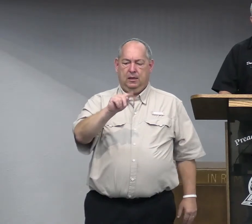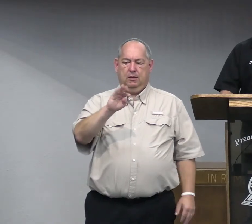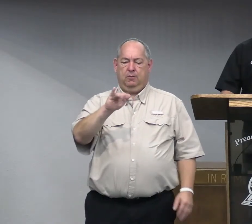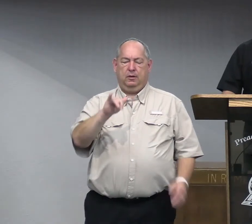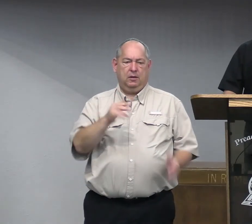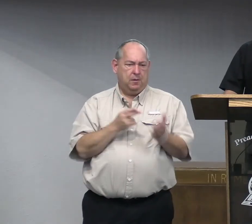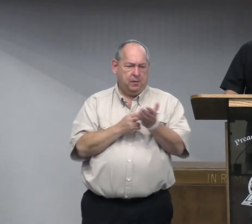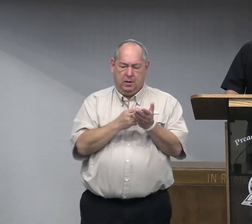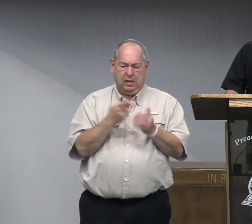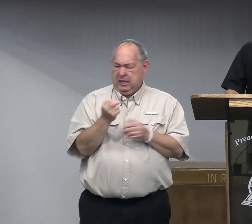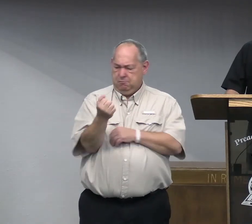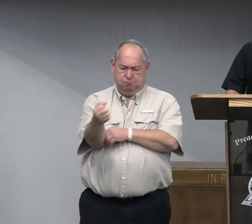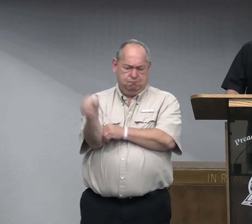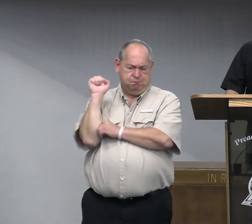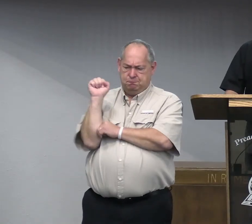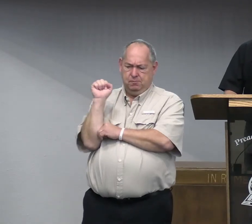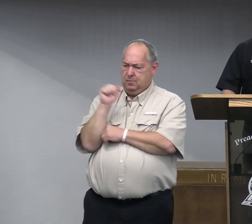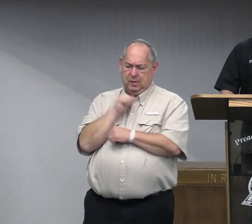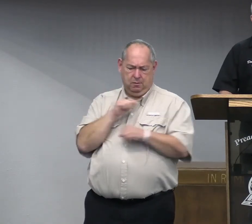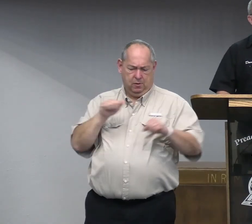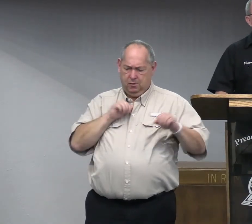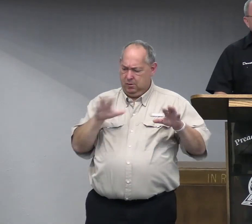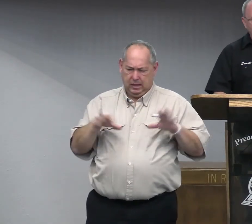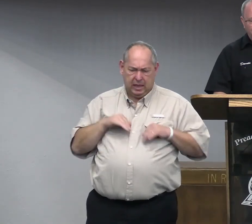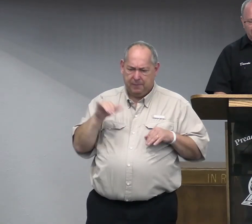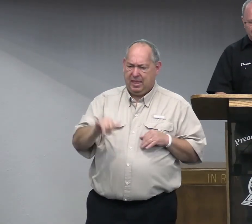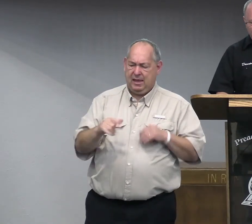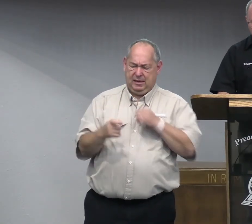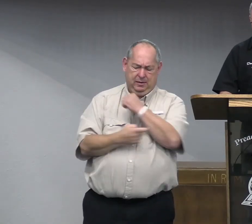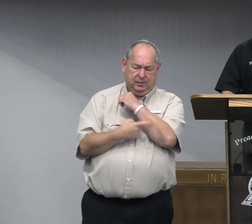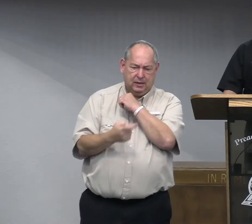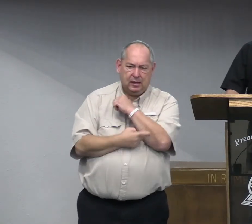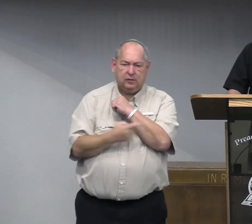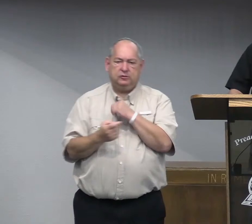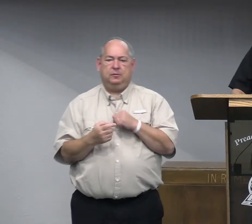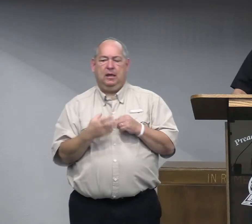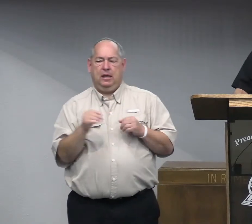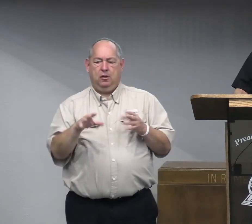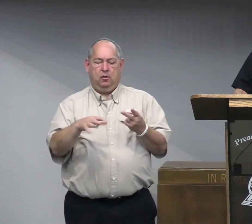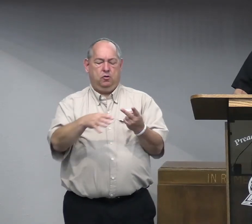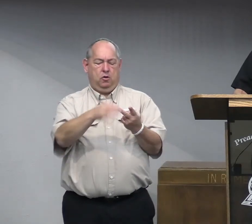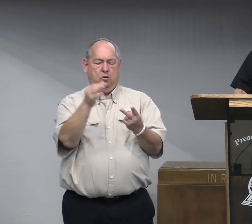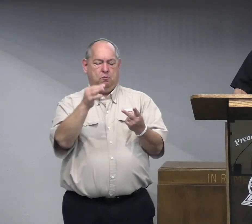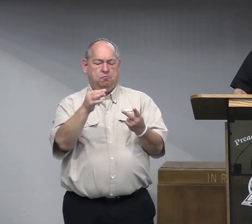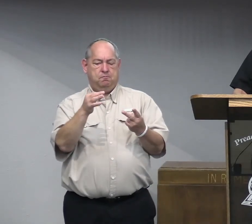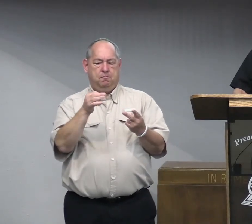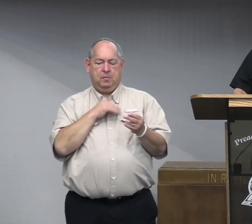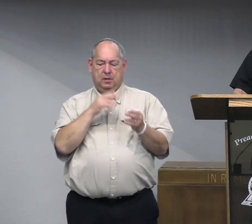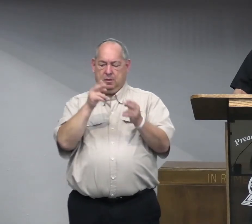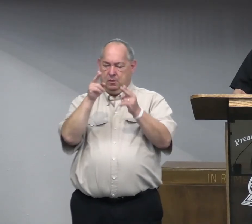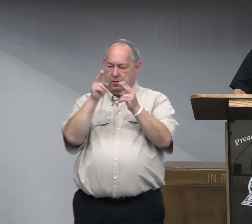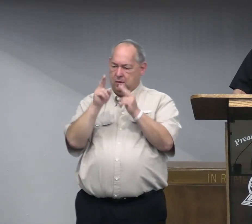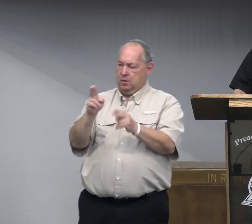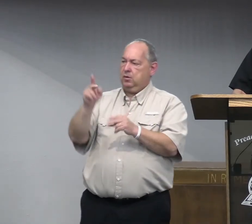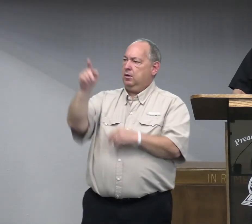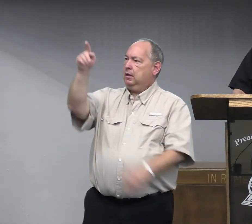and he refused it. He refused that temptation and chose to be loyal to God